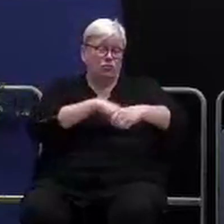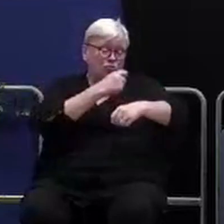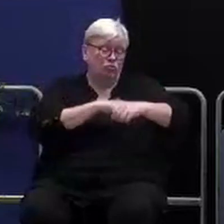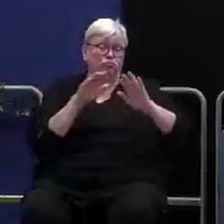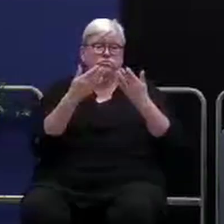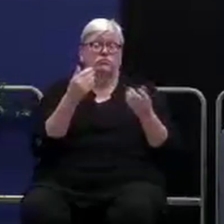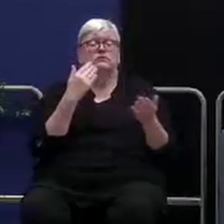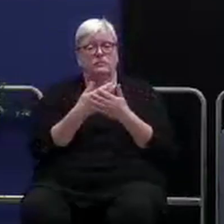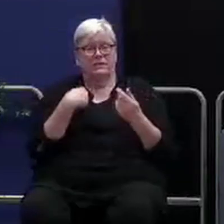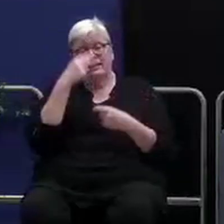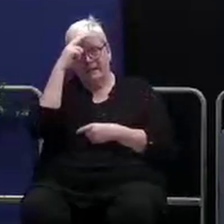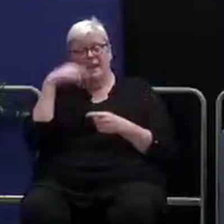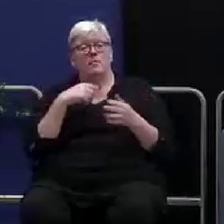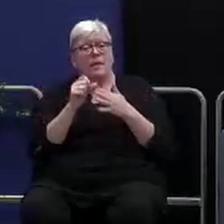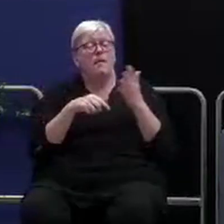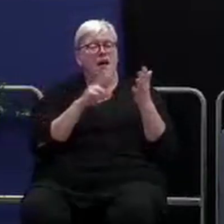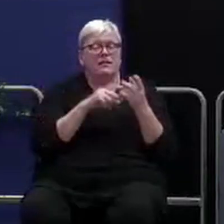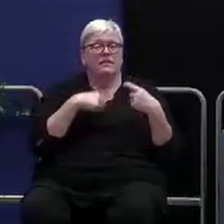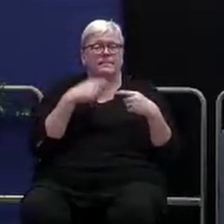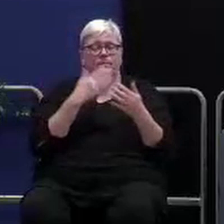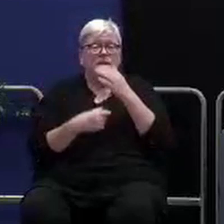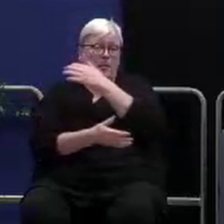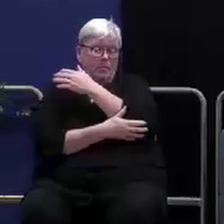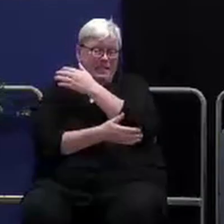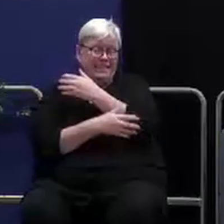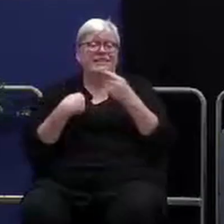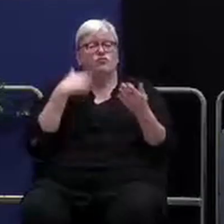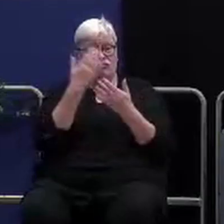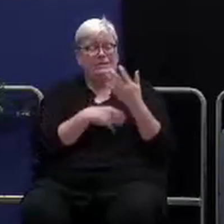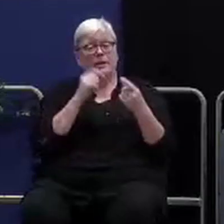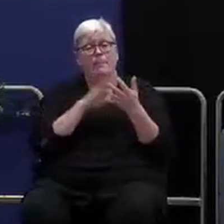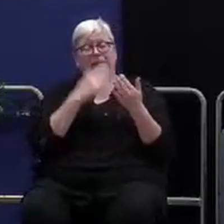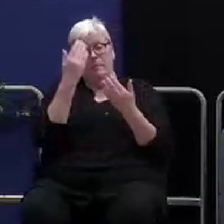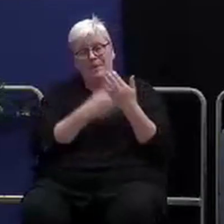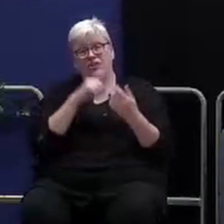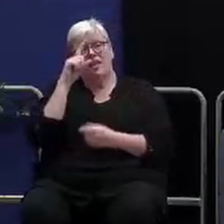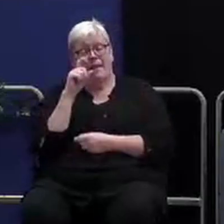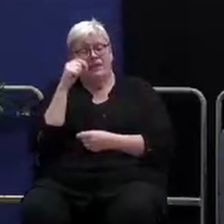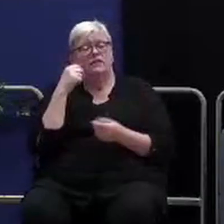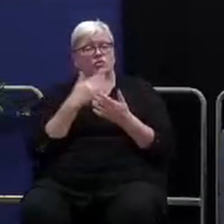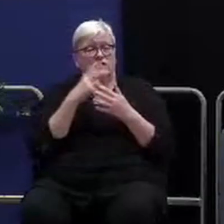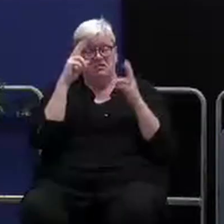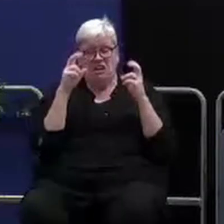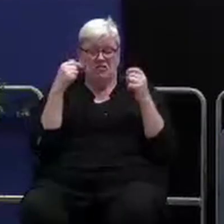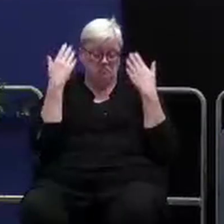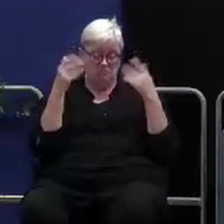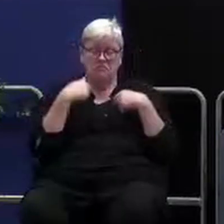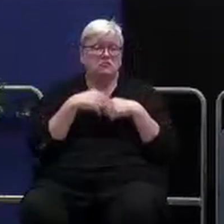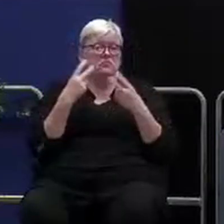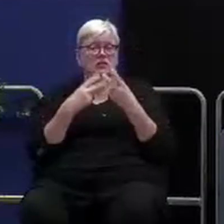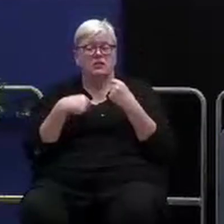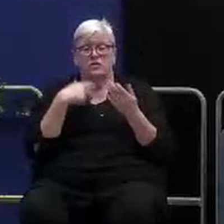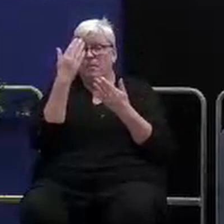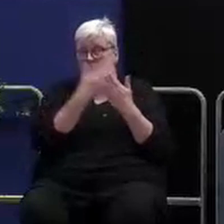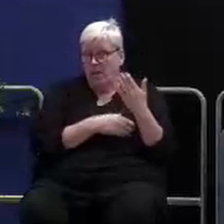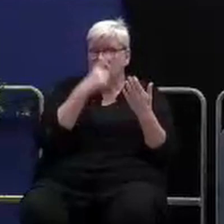handwritten, is also named with a pun. The biscuit recipe is on page 11, and whatever the recipe was originally titled, they were only ever called page